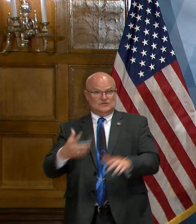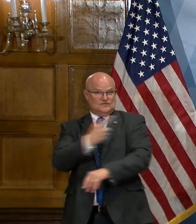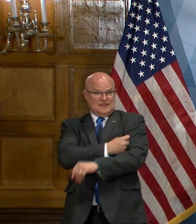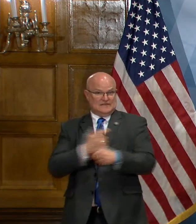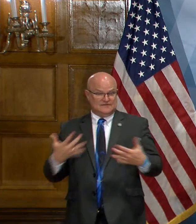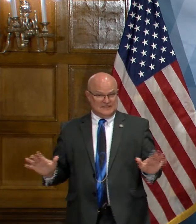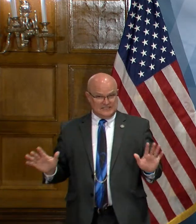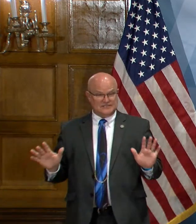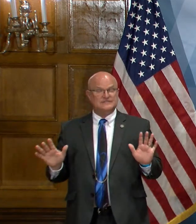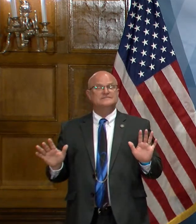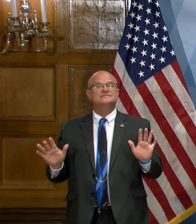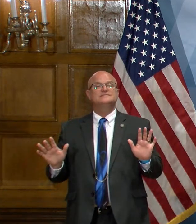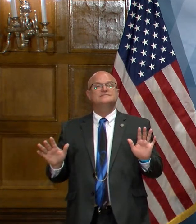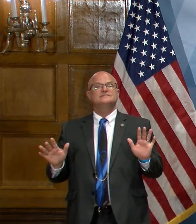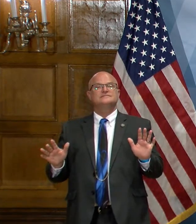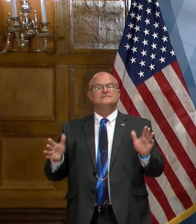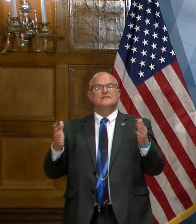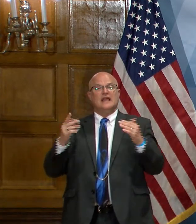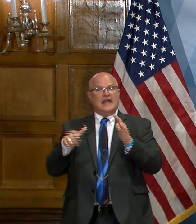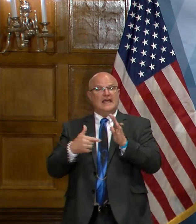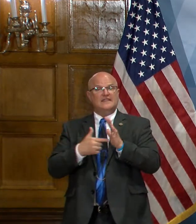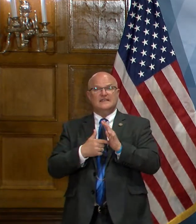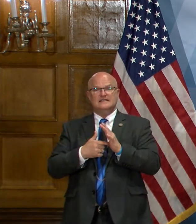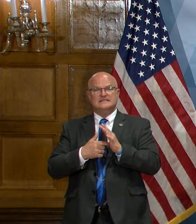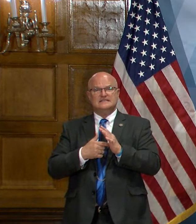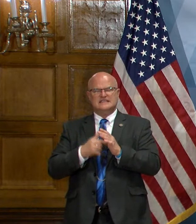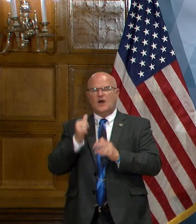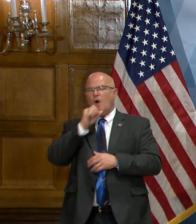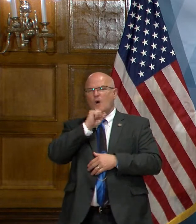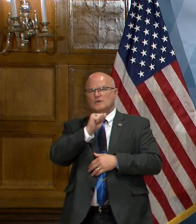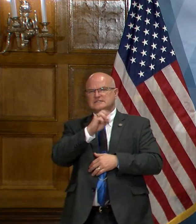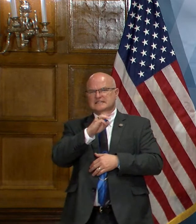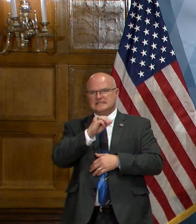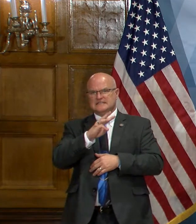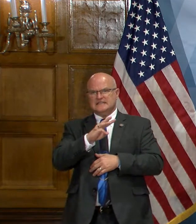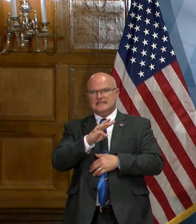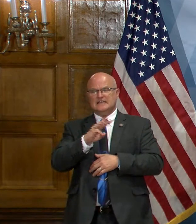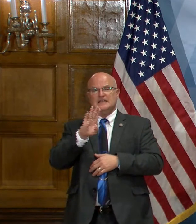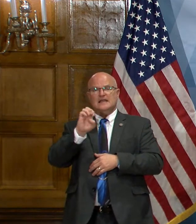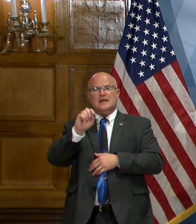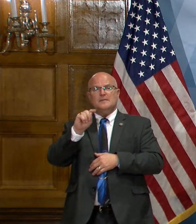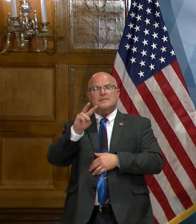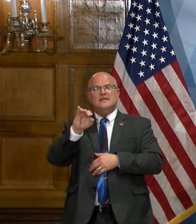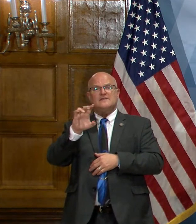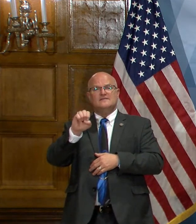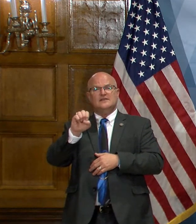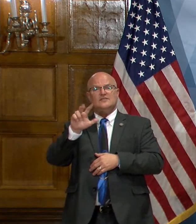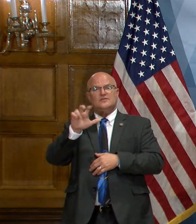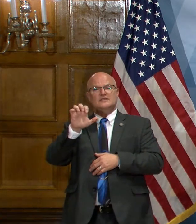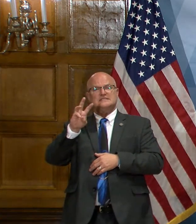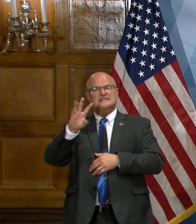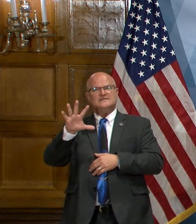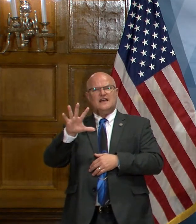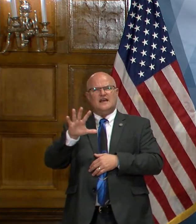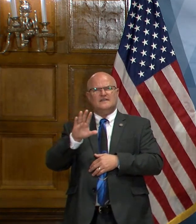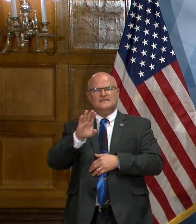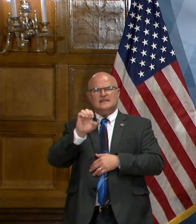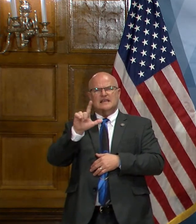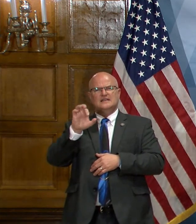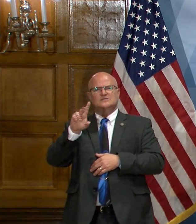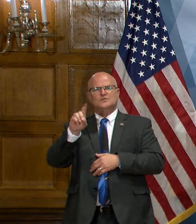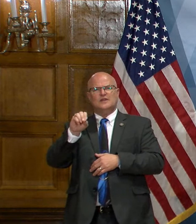vaccinated in their school system. And this is just 16 plus. Bentonville, 375 students. In El Dorado, I believe it's